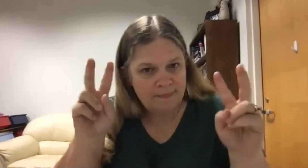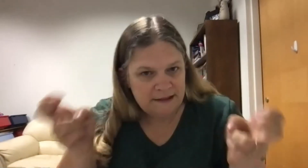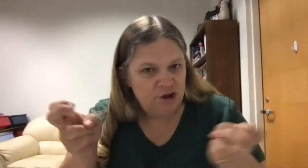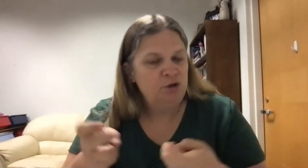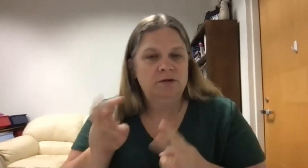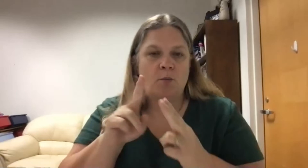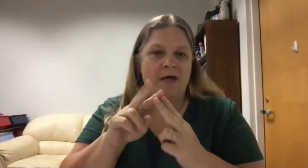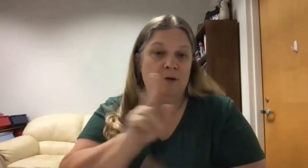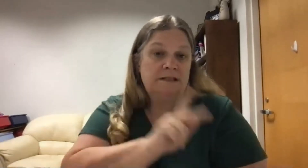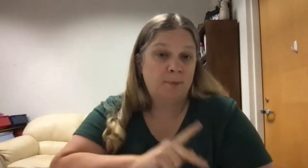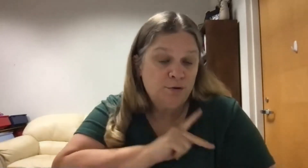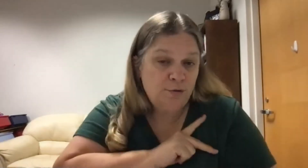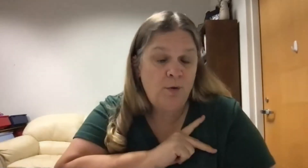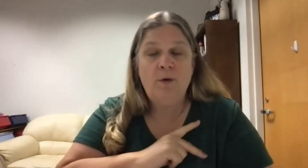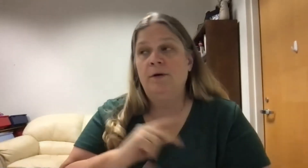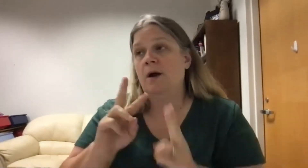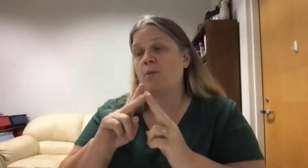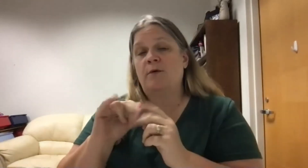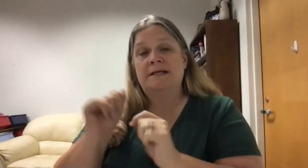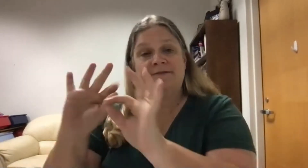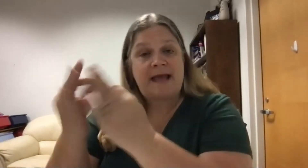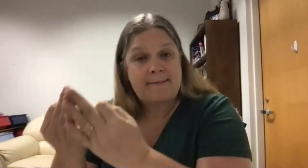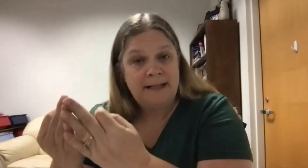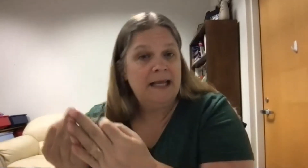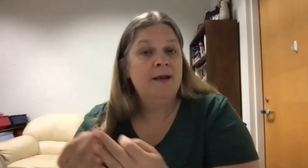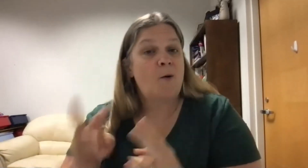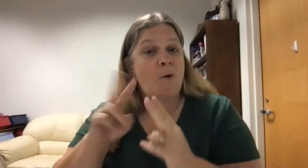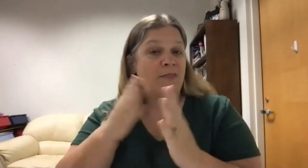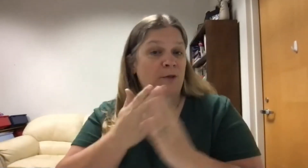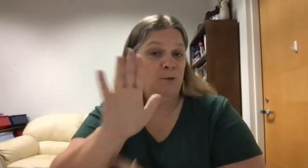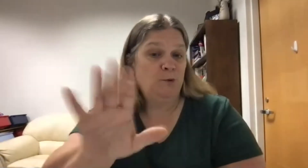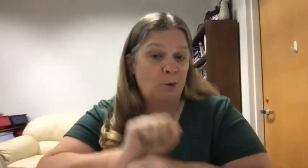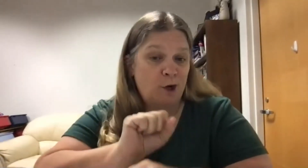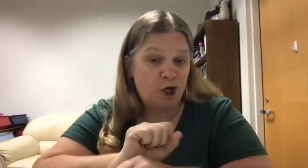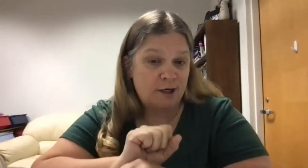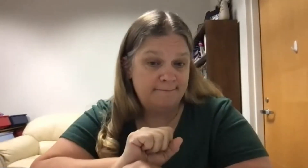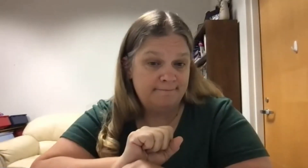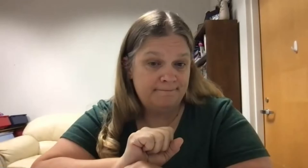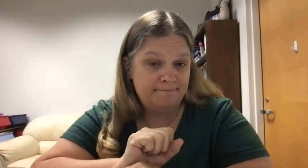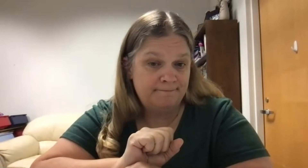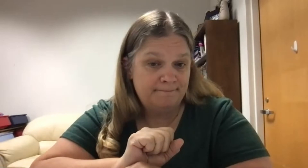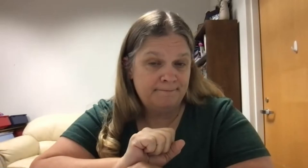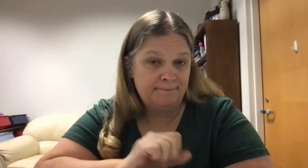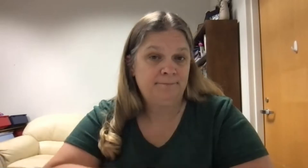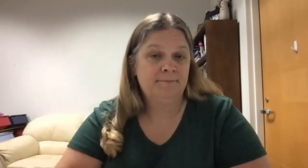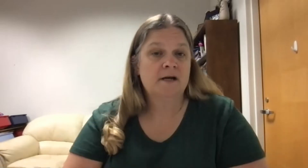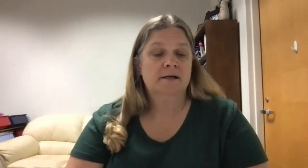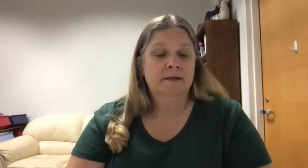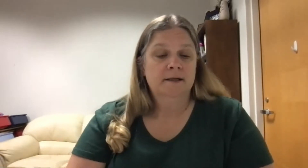have experiences with mental health issues, whether it's personal or whether it's family